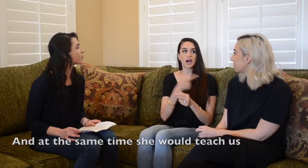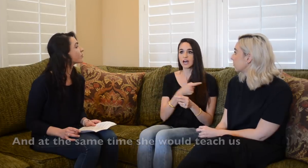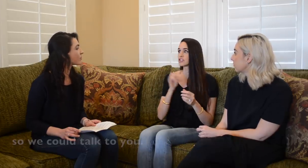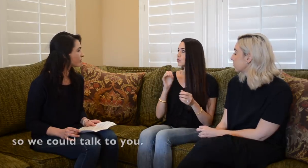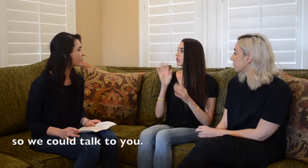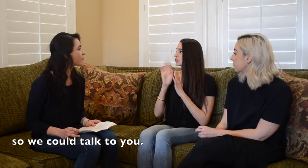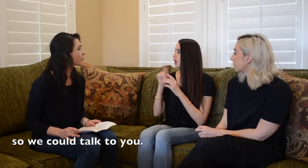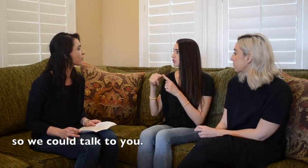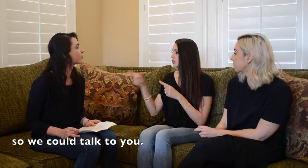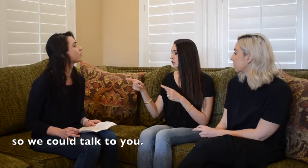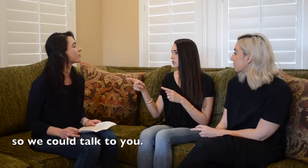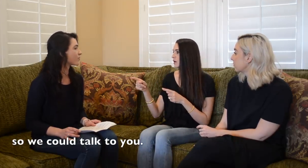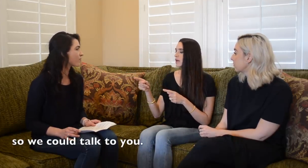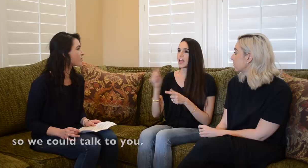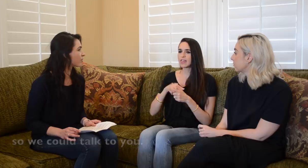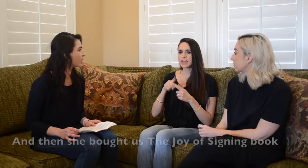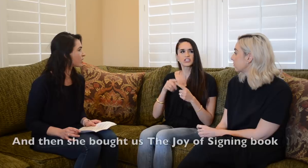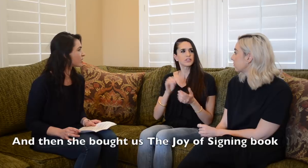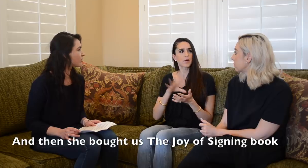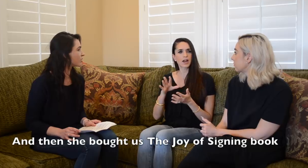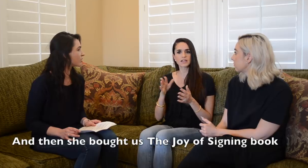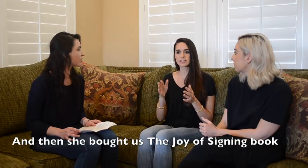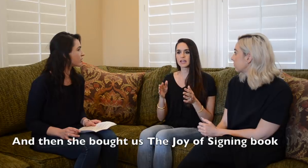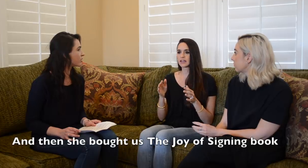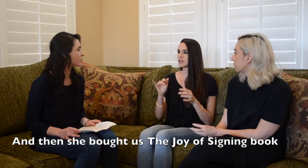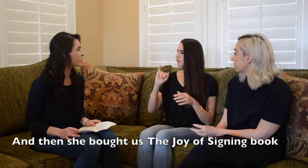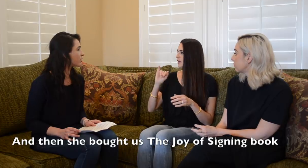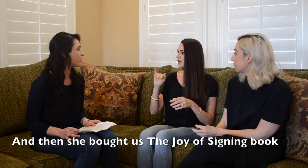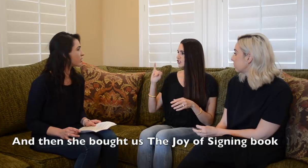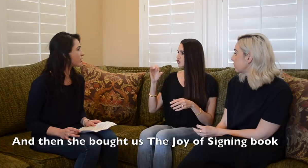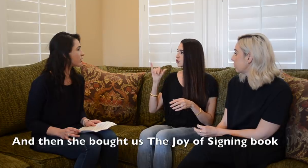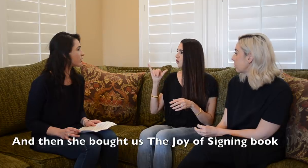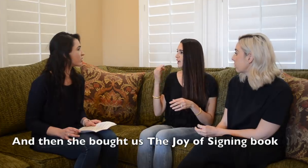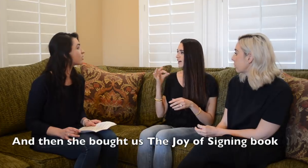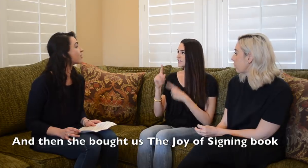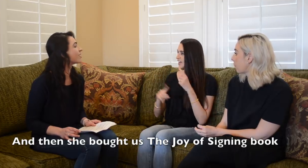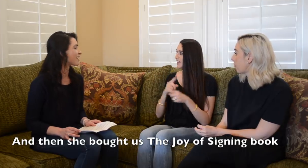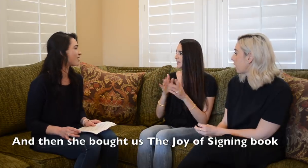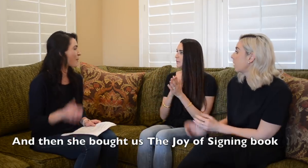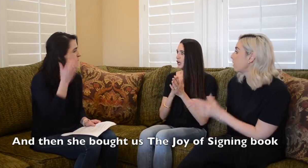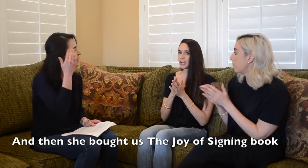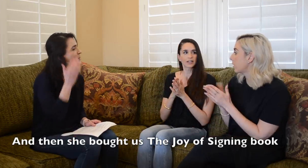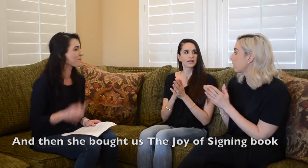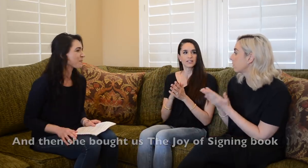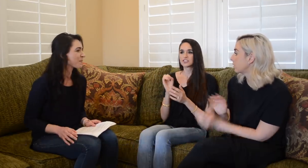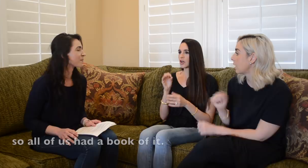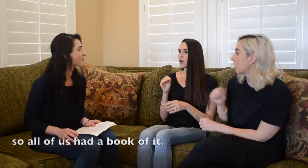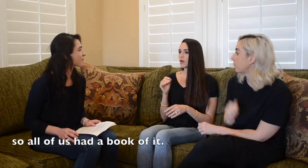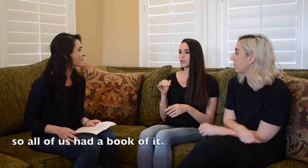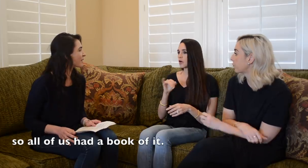us so we could talk to you. And then she bought us like the Joy of Signing book. So, yeah. You know,